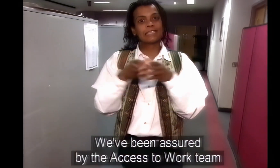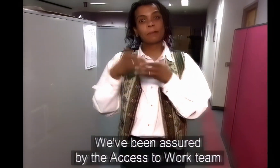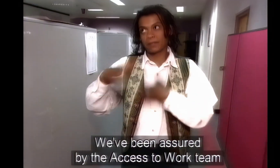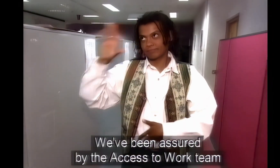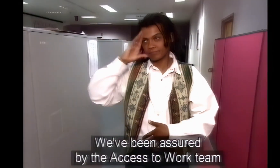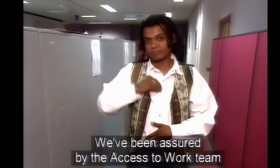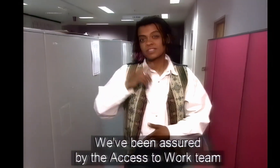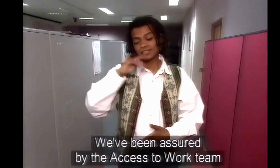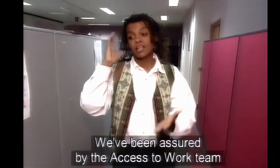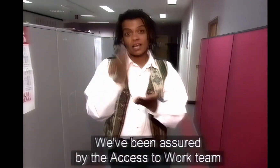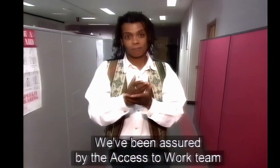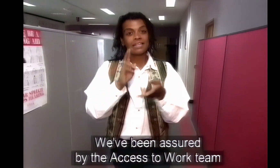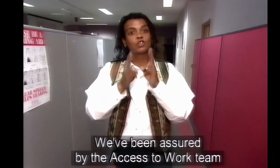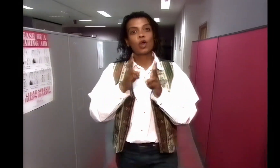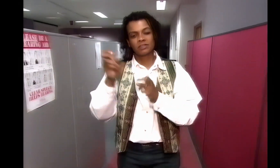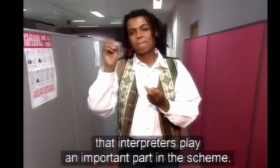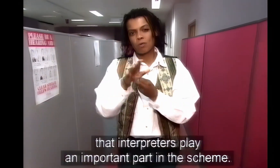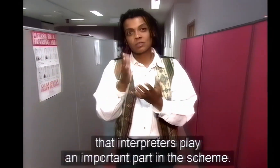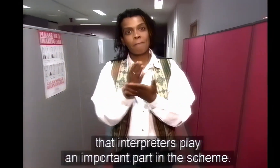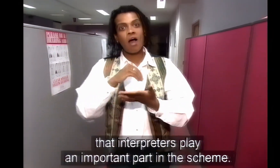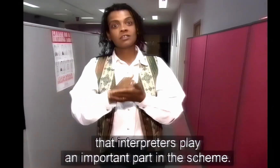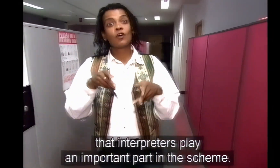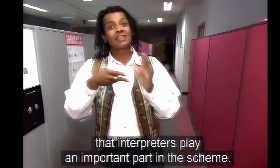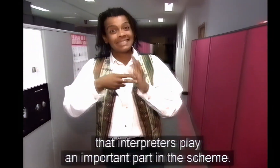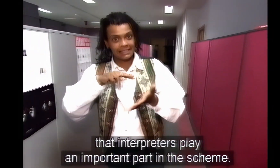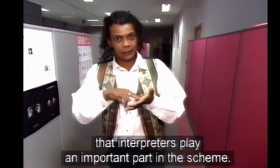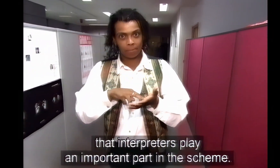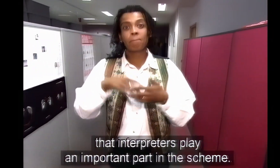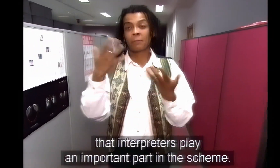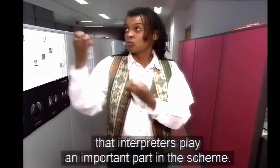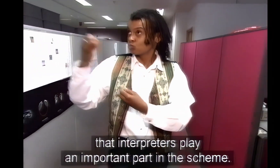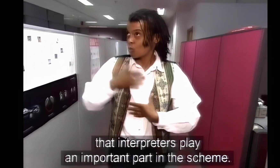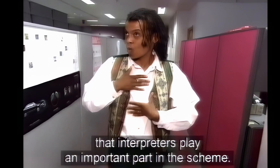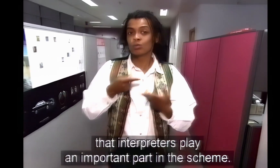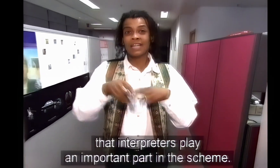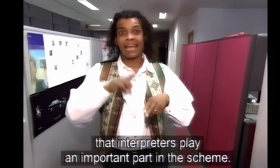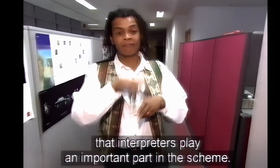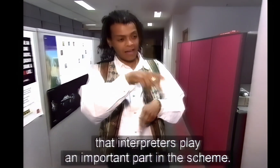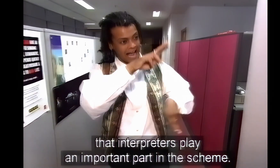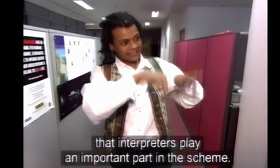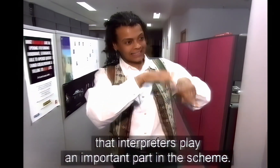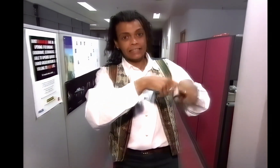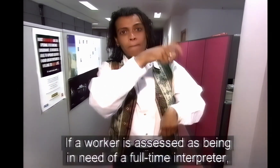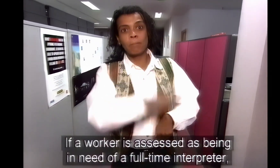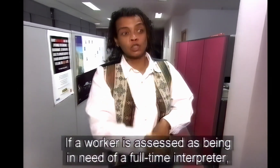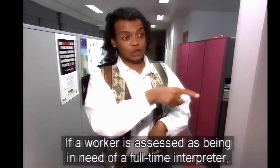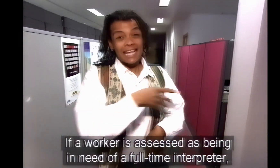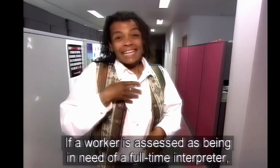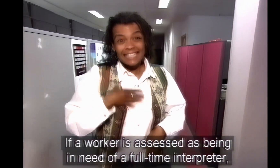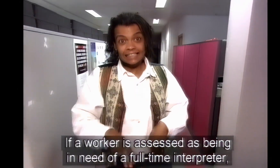We've been assured by the Access to Work team that interpreters play an important part in the scheme. If a worker is assessed as being in need of a